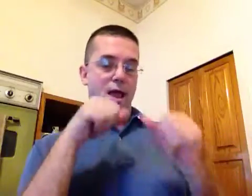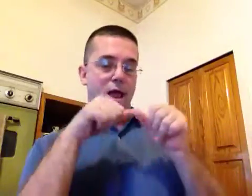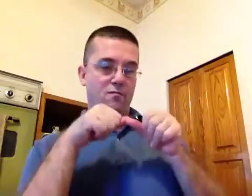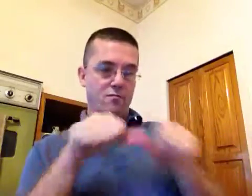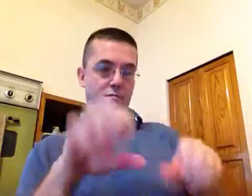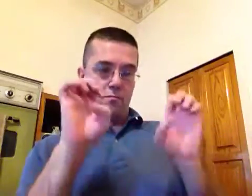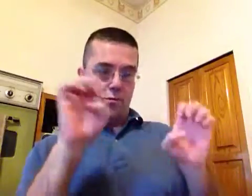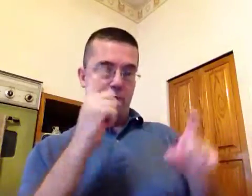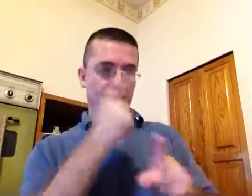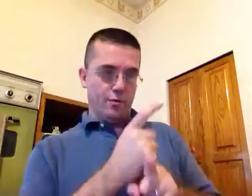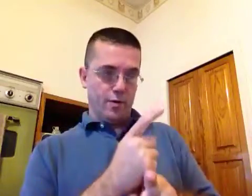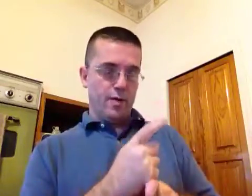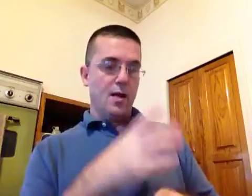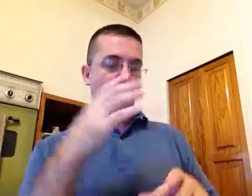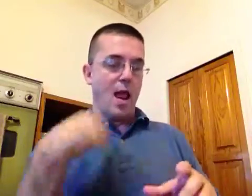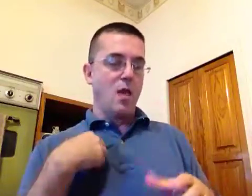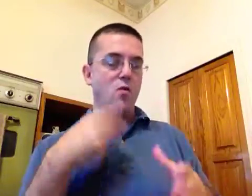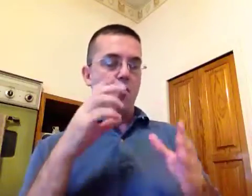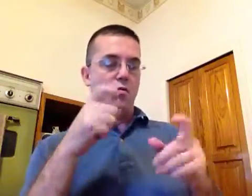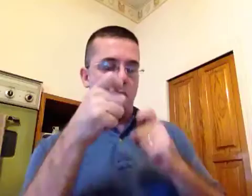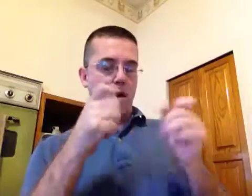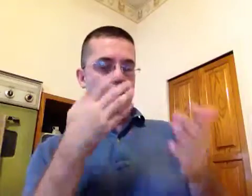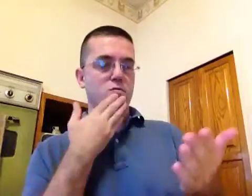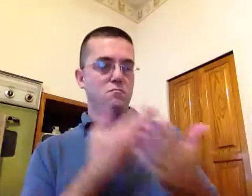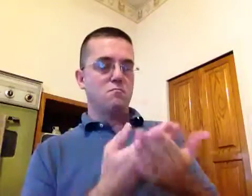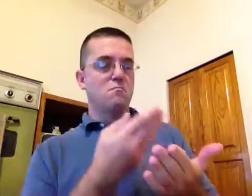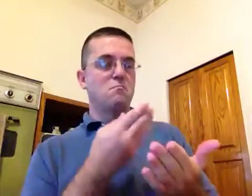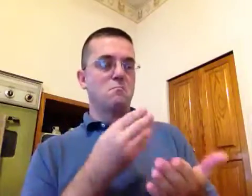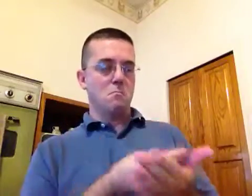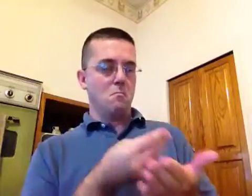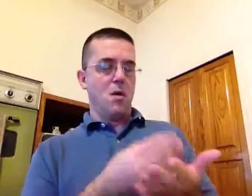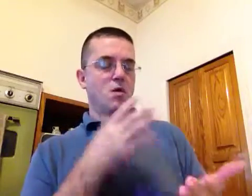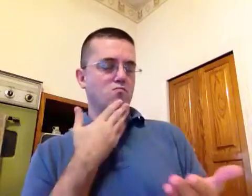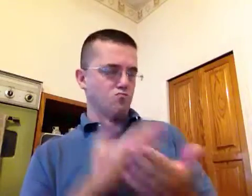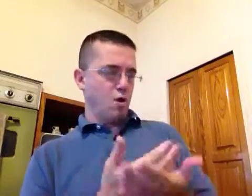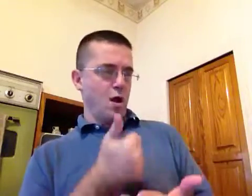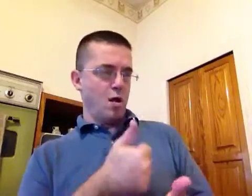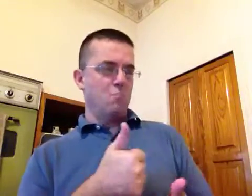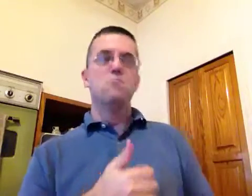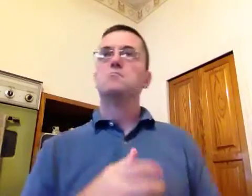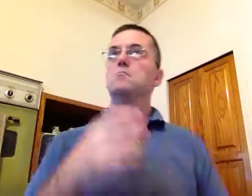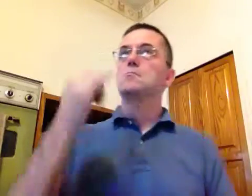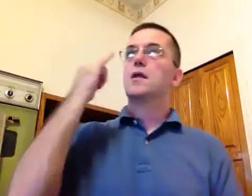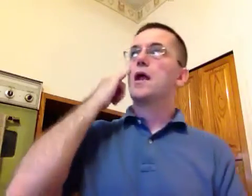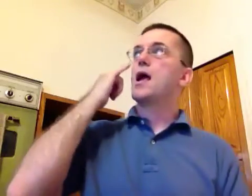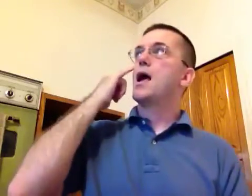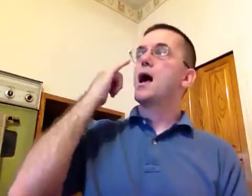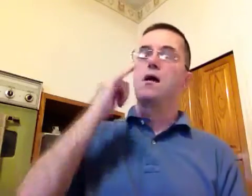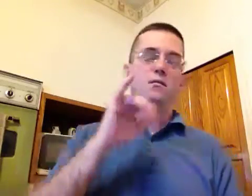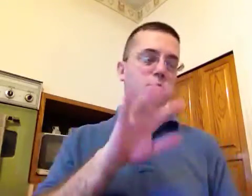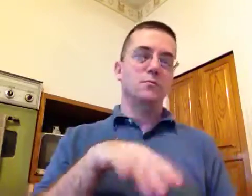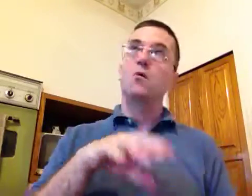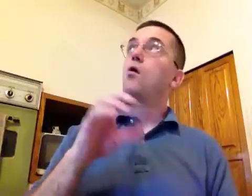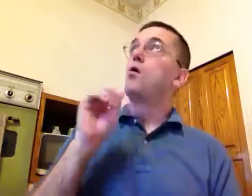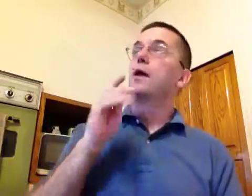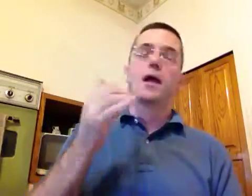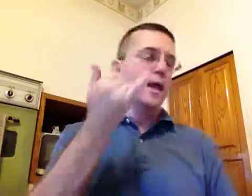well. Now, I'm still buying the boat. Now, if you call me up and the boat was $60,000, no. A, it would be over 50% of